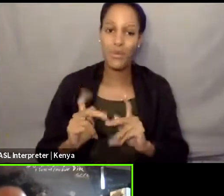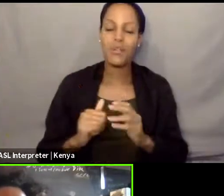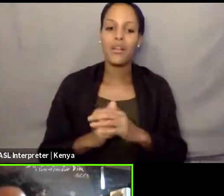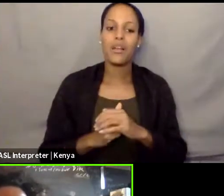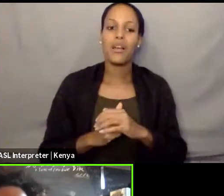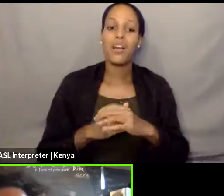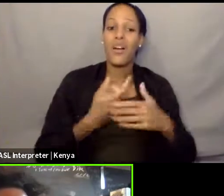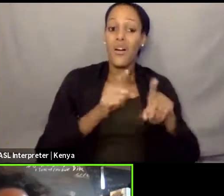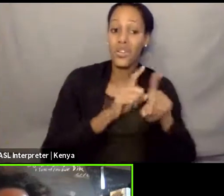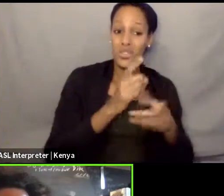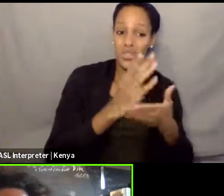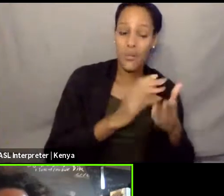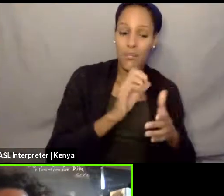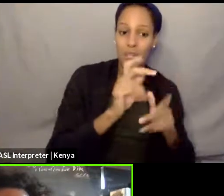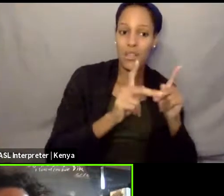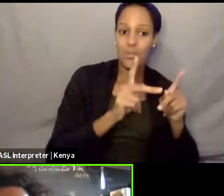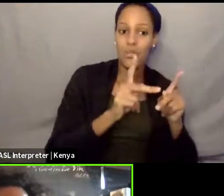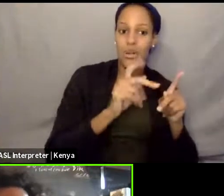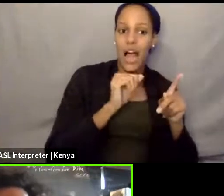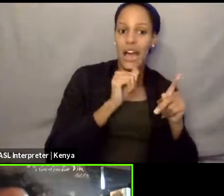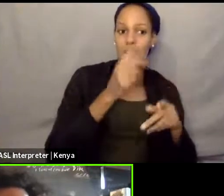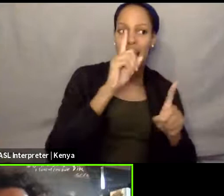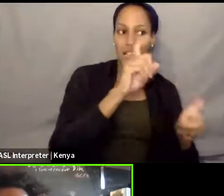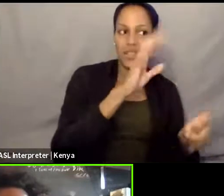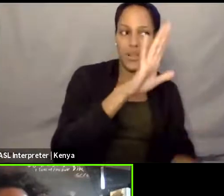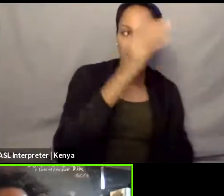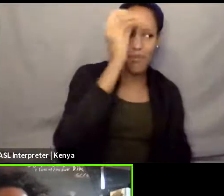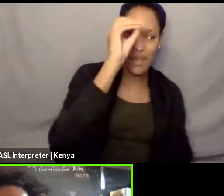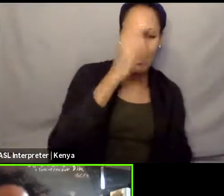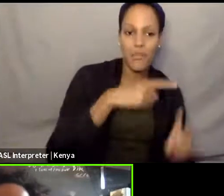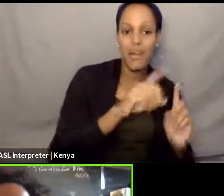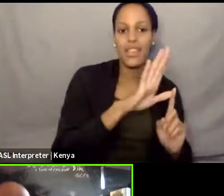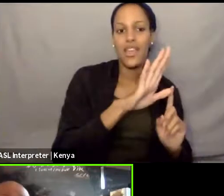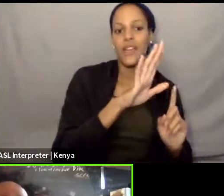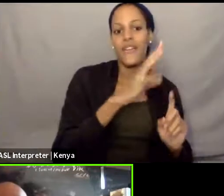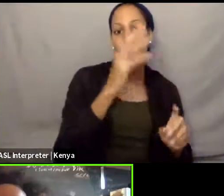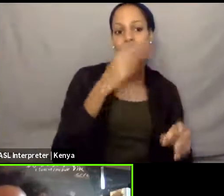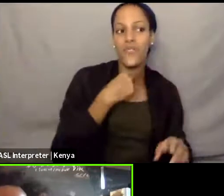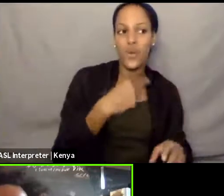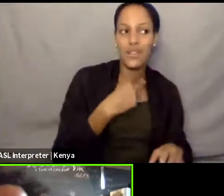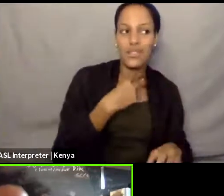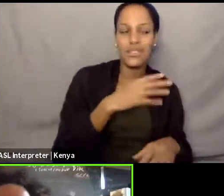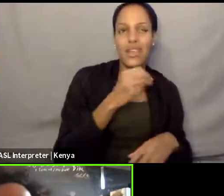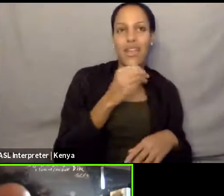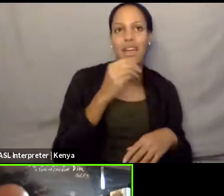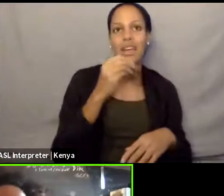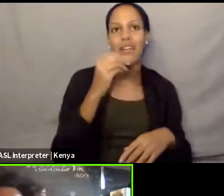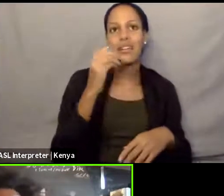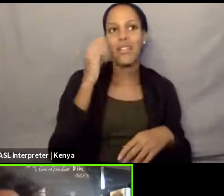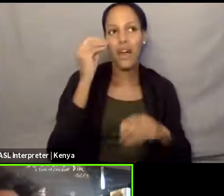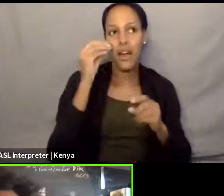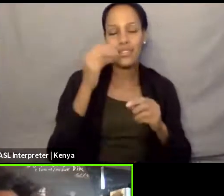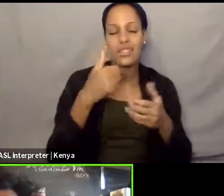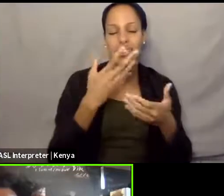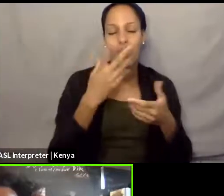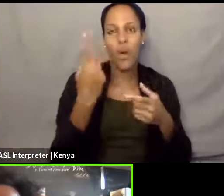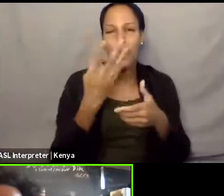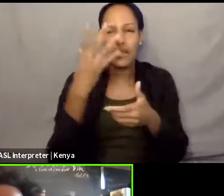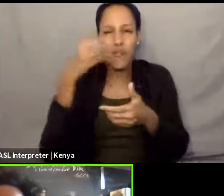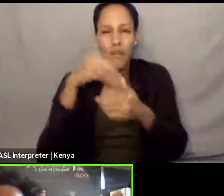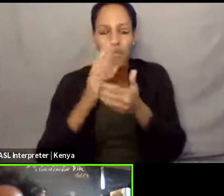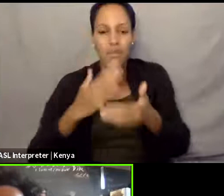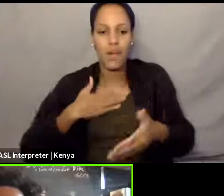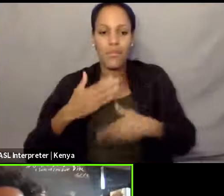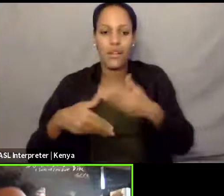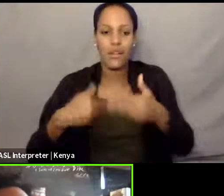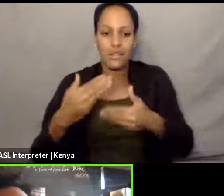may not ask their opinion, but whose voices and consideration I'm always in the midst of. And one of the most beautiful things